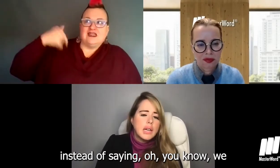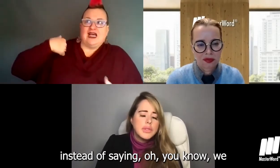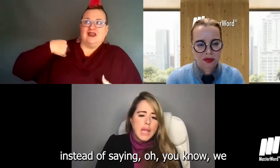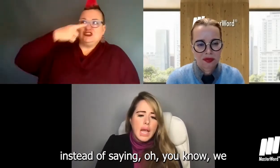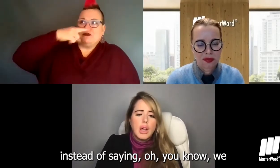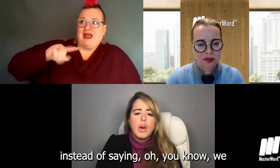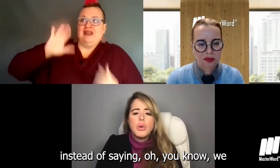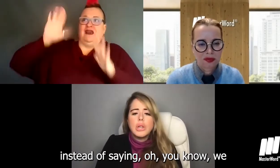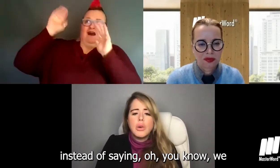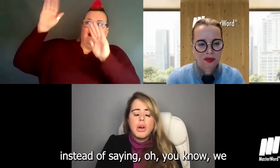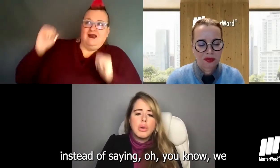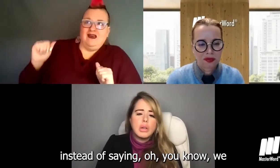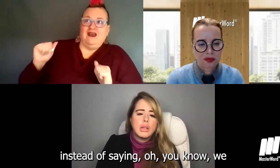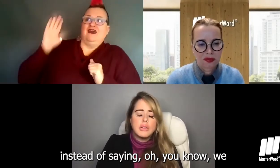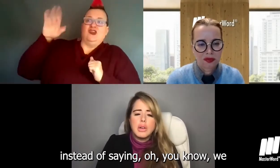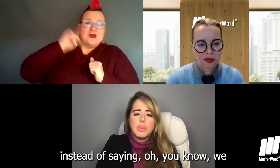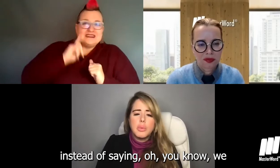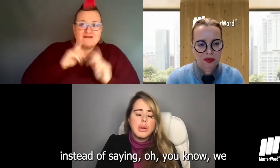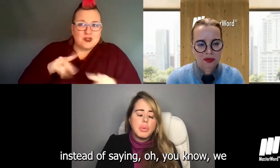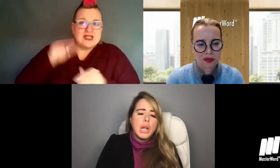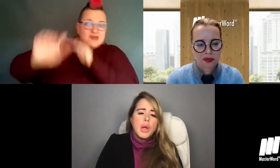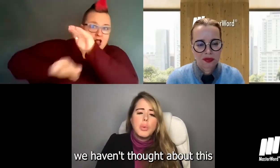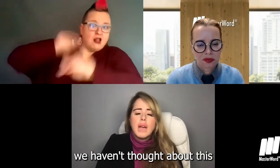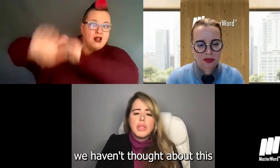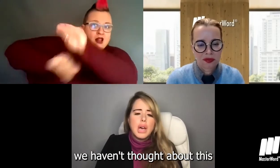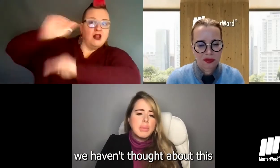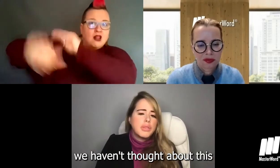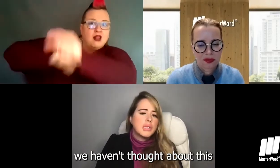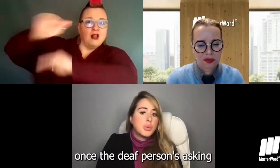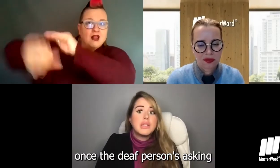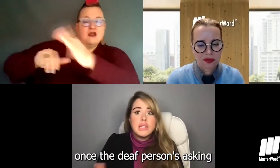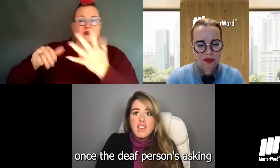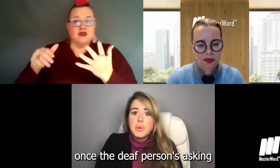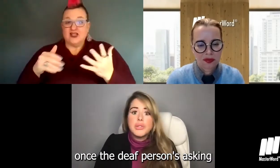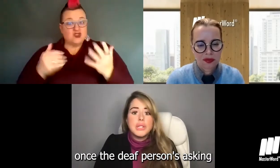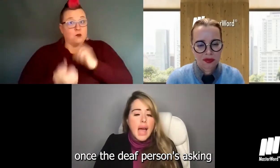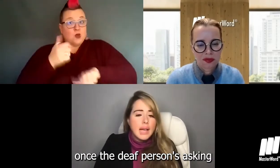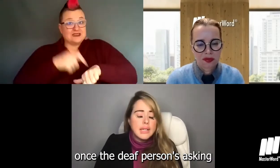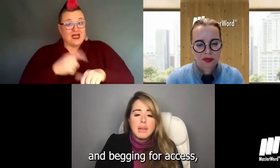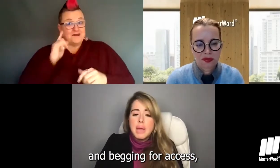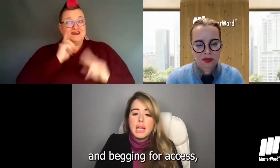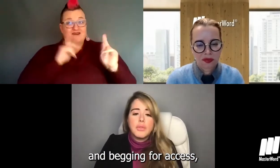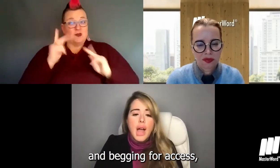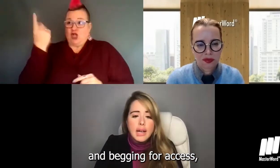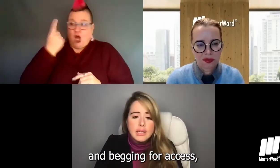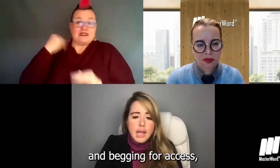of saying oh you know, we haven't thought about this once the deaf person is asking and begging for access,